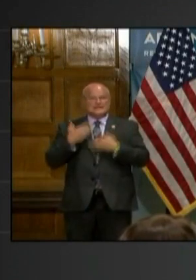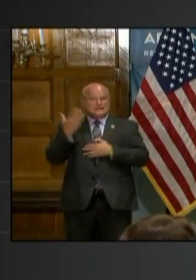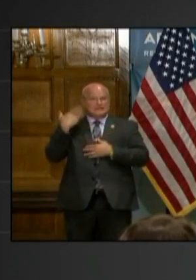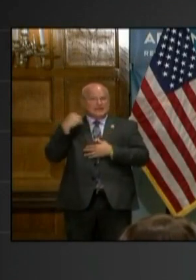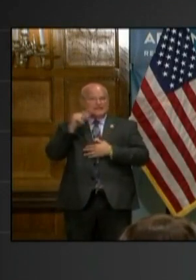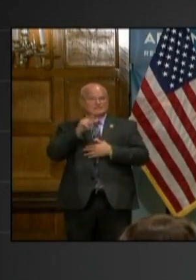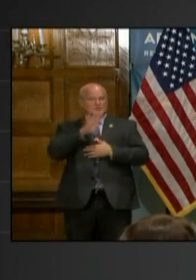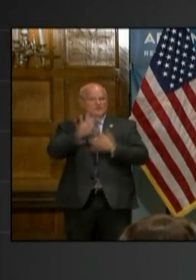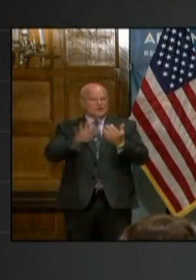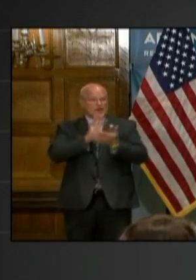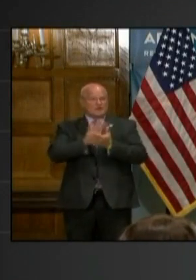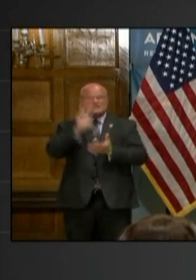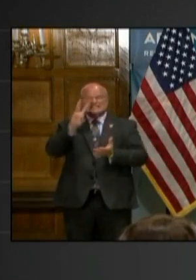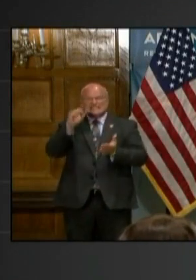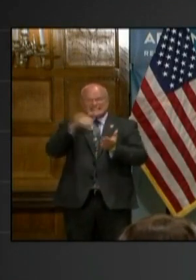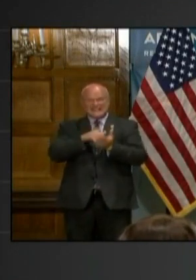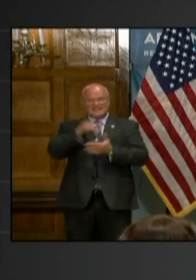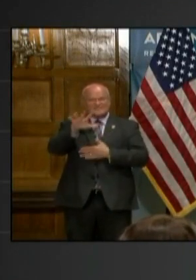last 24 hours